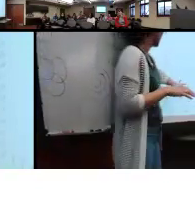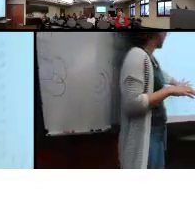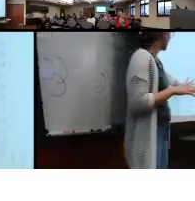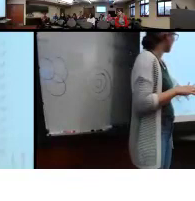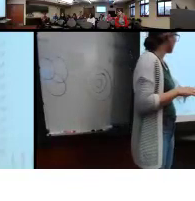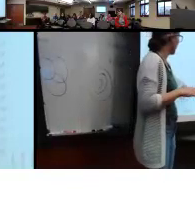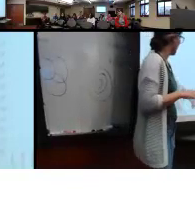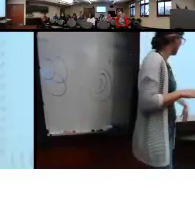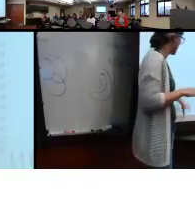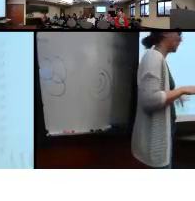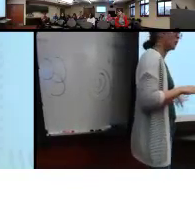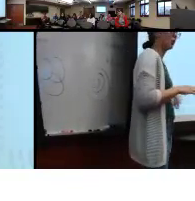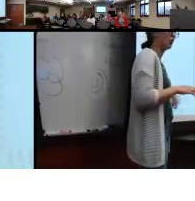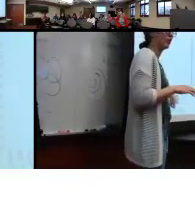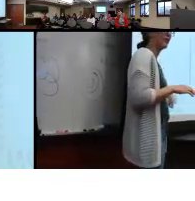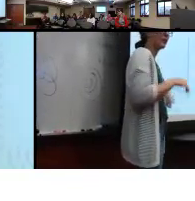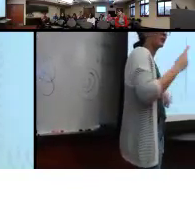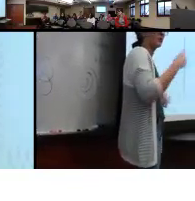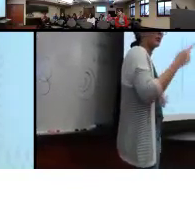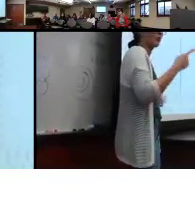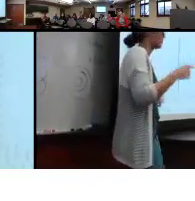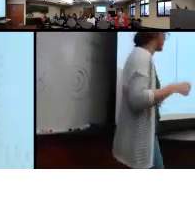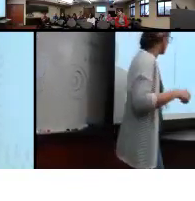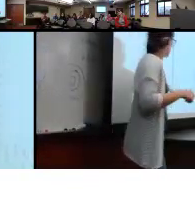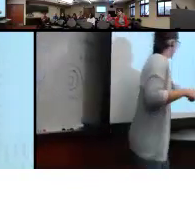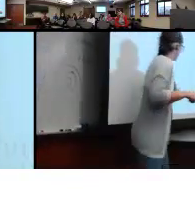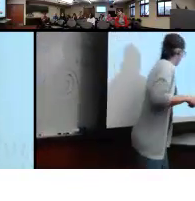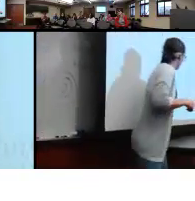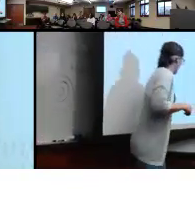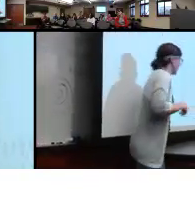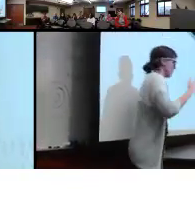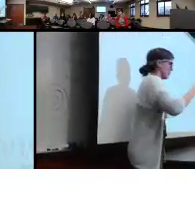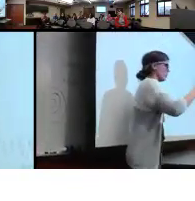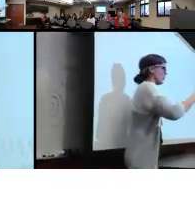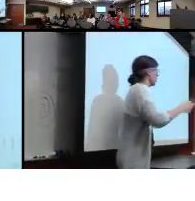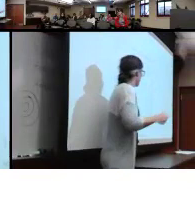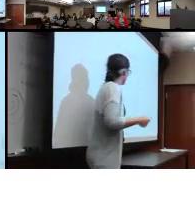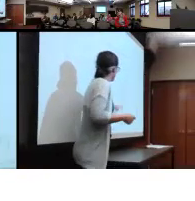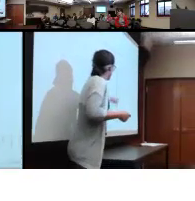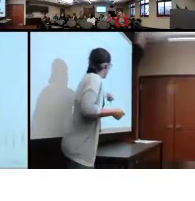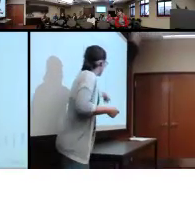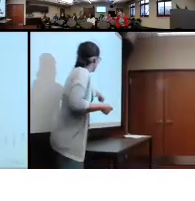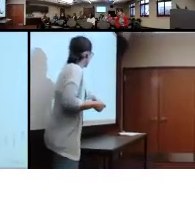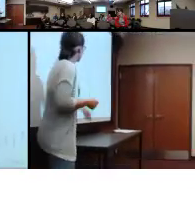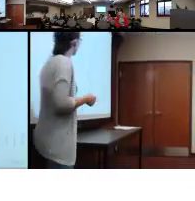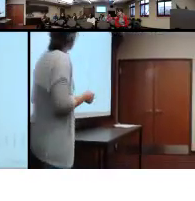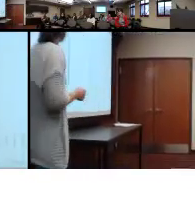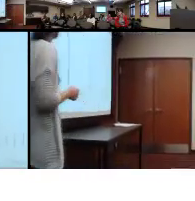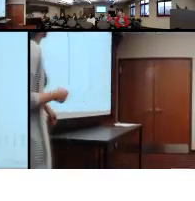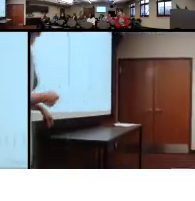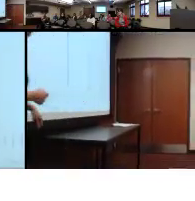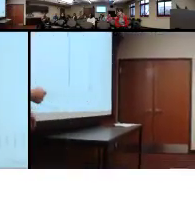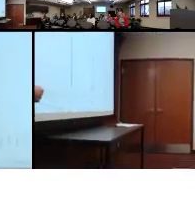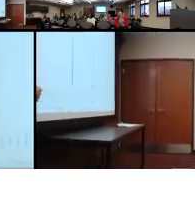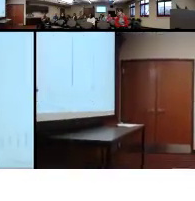here is there are 3 panels, the introduced references. So the first mentioned, the maintained, the continued references, and then the reintroduced